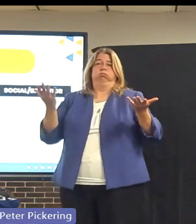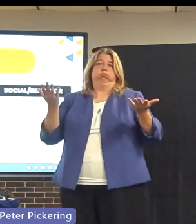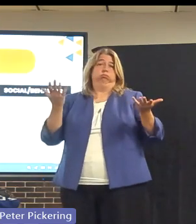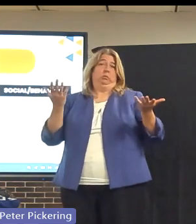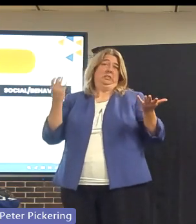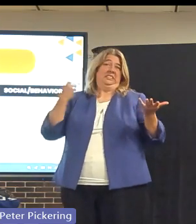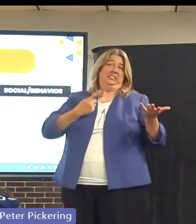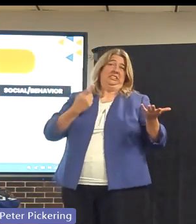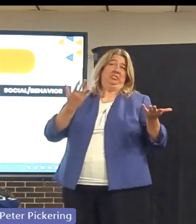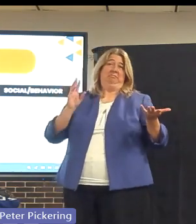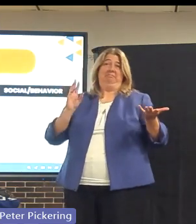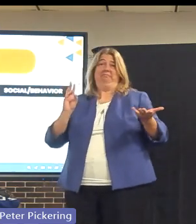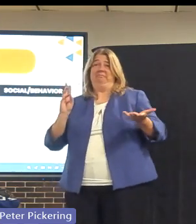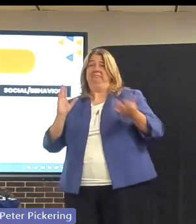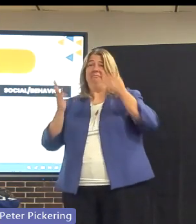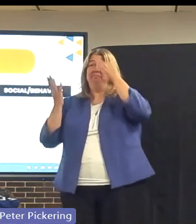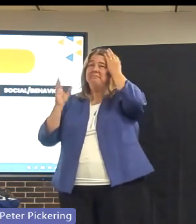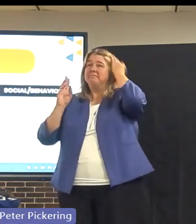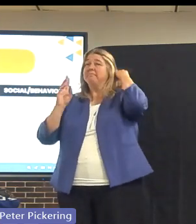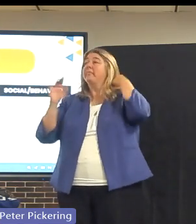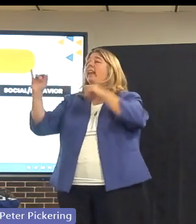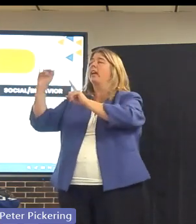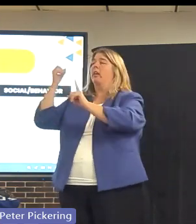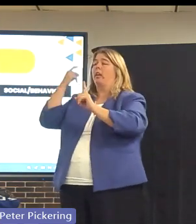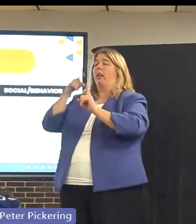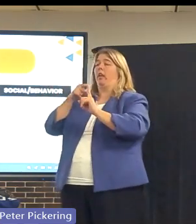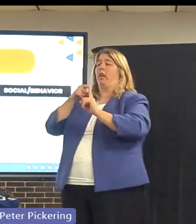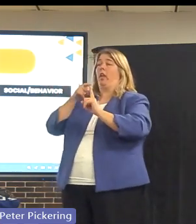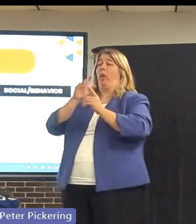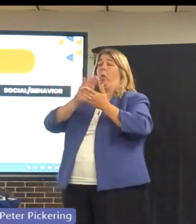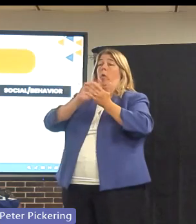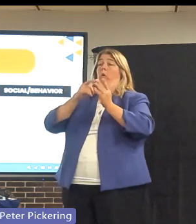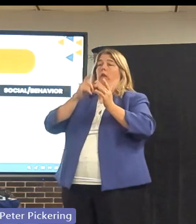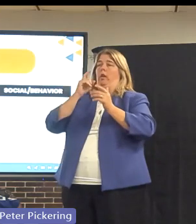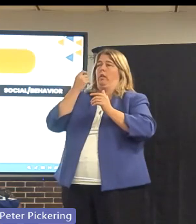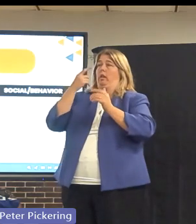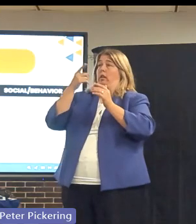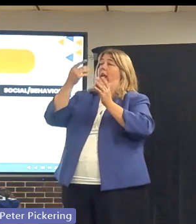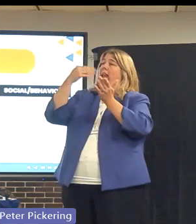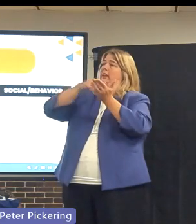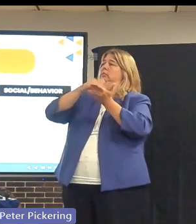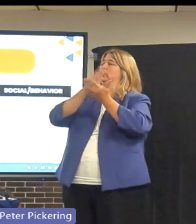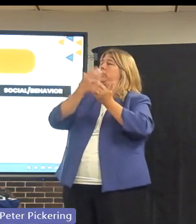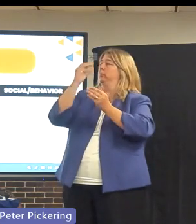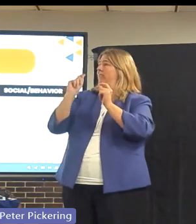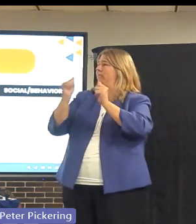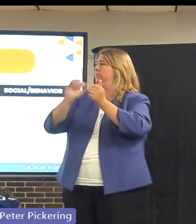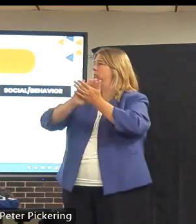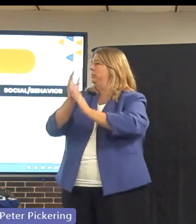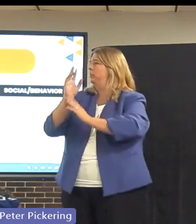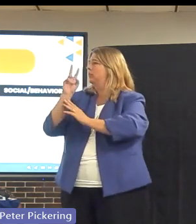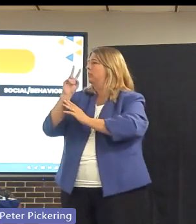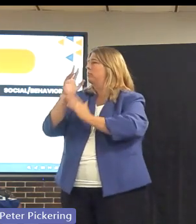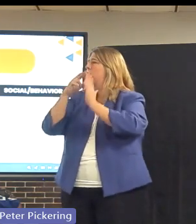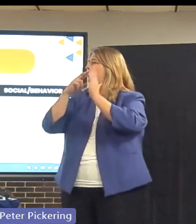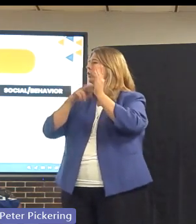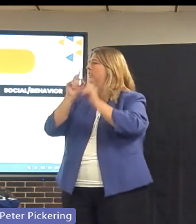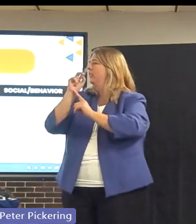So it can take, goodness, I'm thinking, and again, actually,